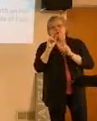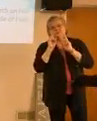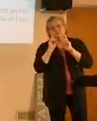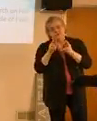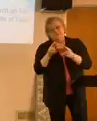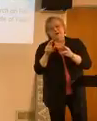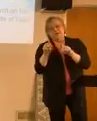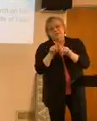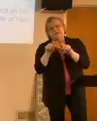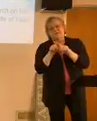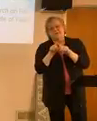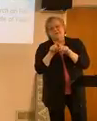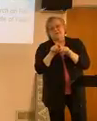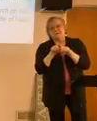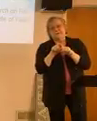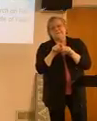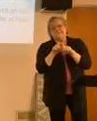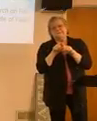respond as well.